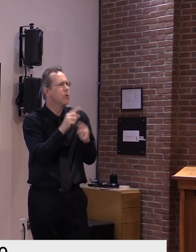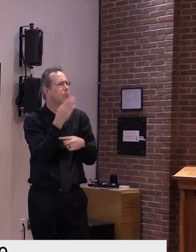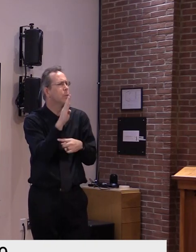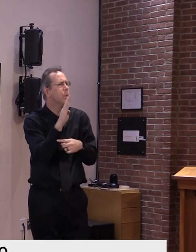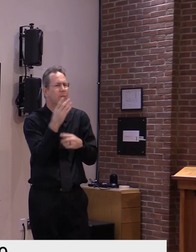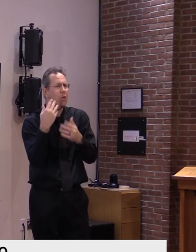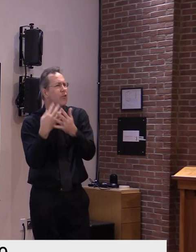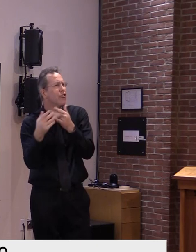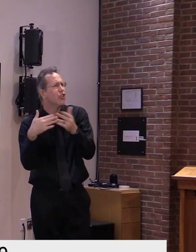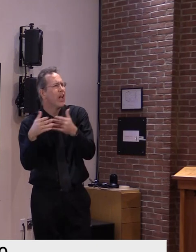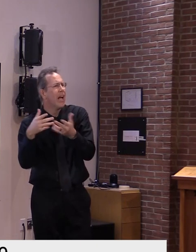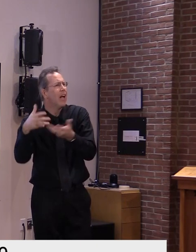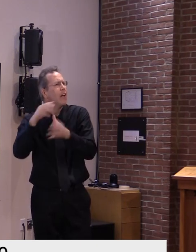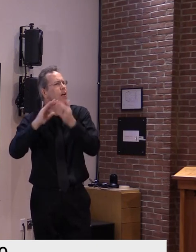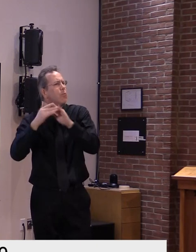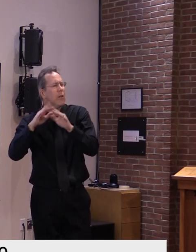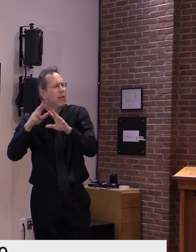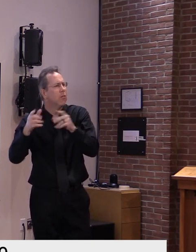started with.